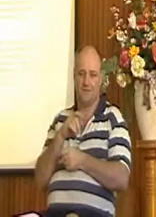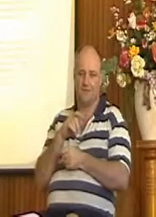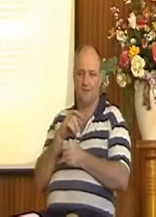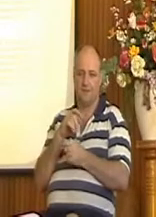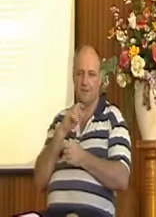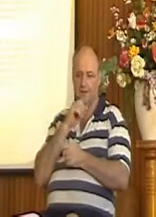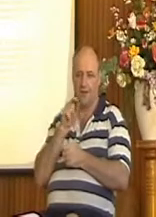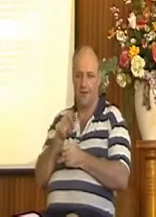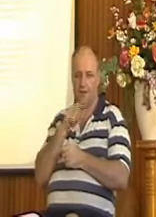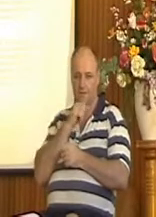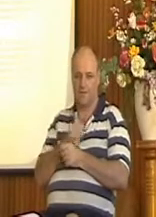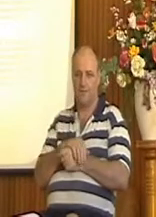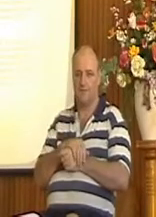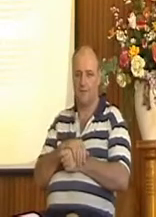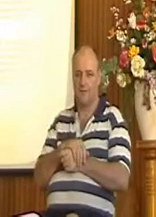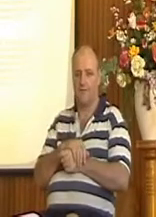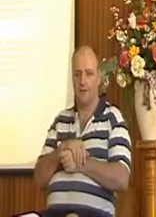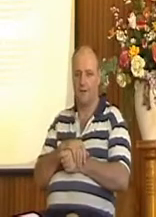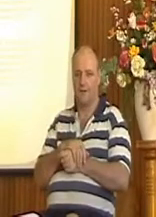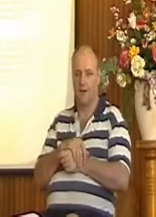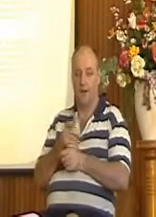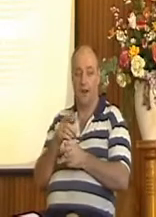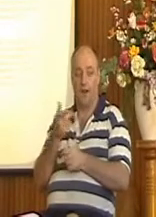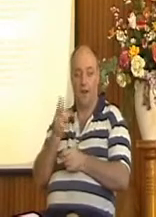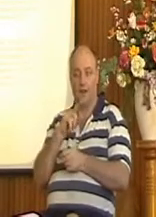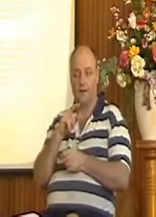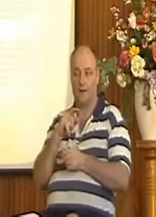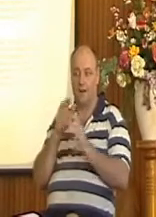He was baptized and his house.